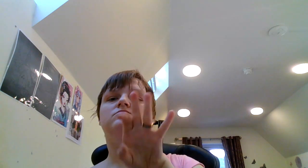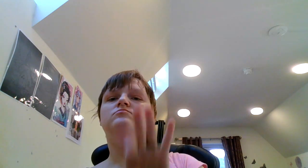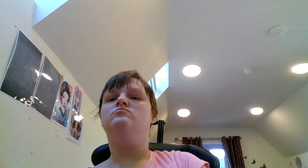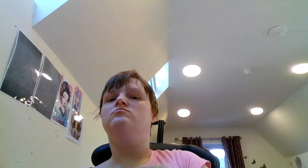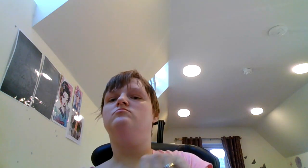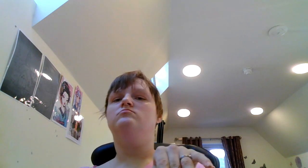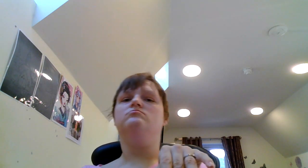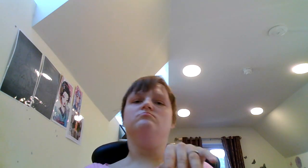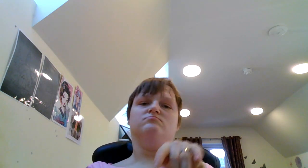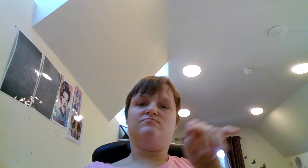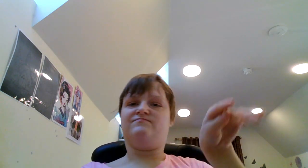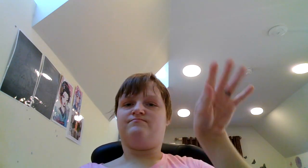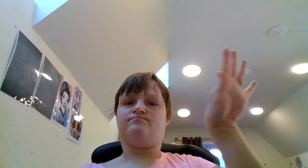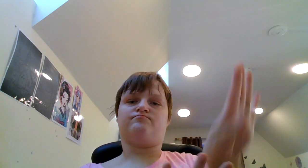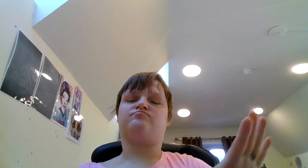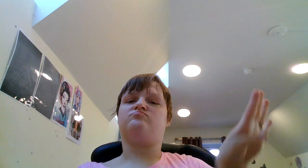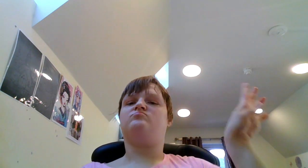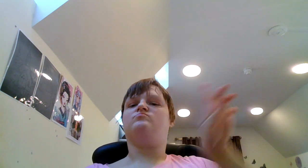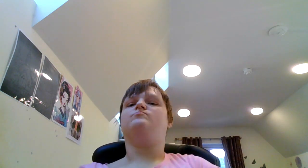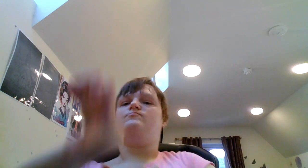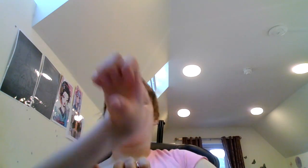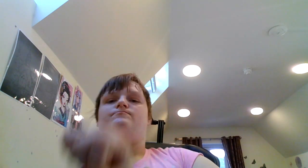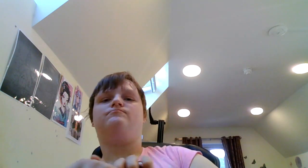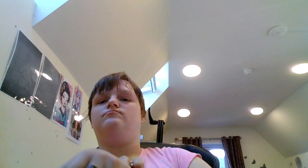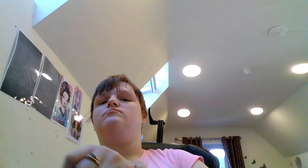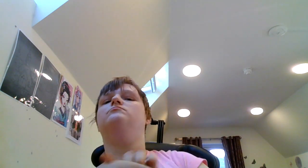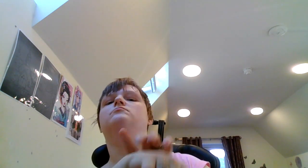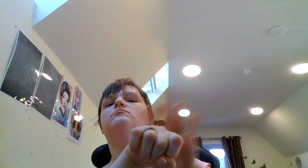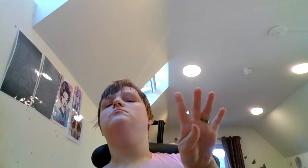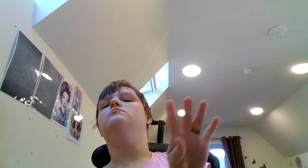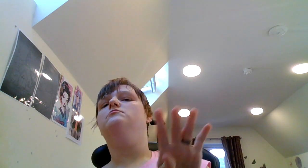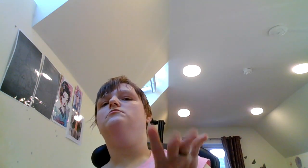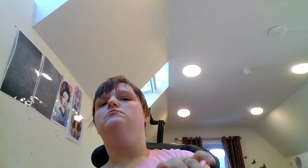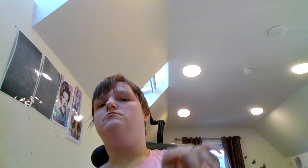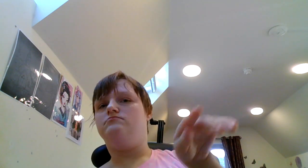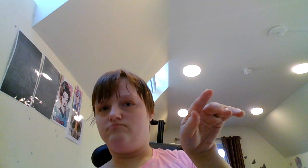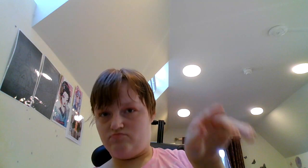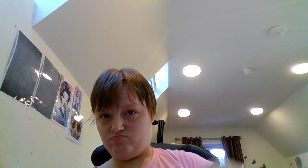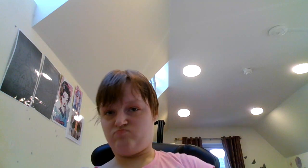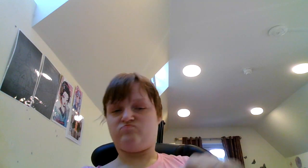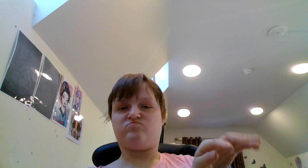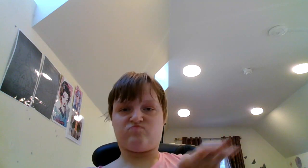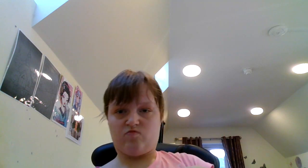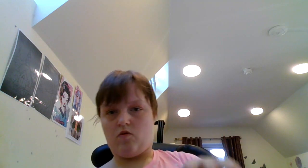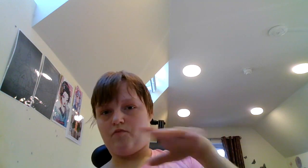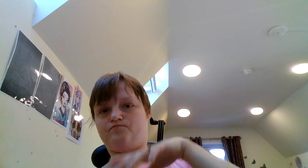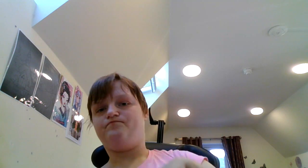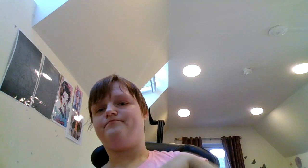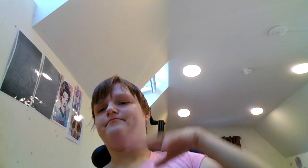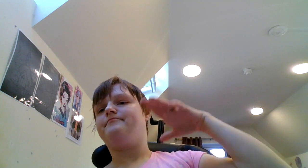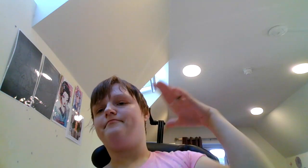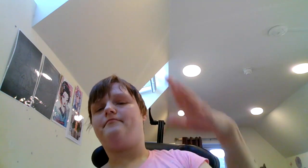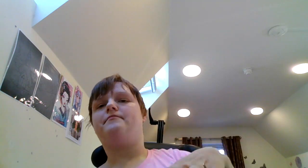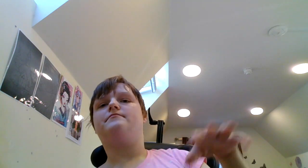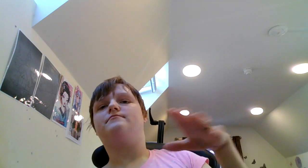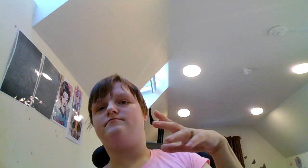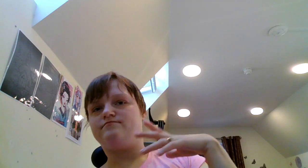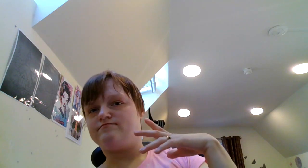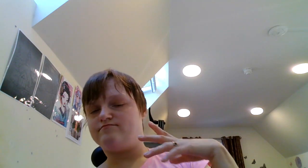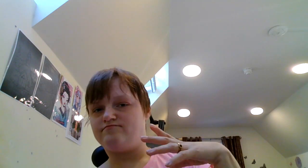called fast-acting, mealtime or bolus insulin. It helps reduce the rise in blood glucose caused